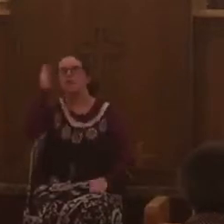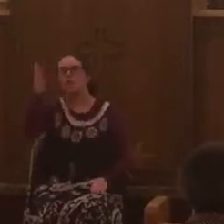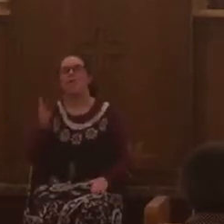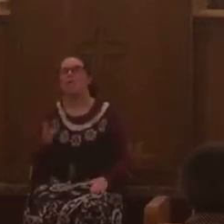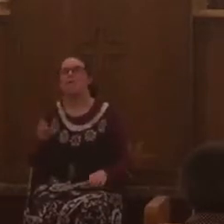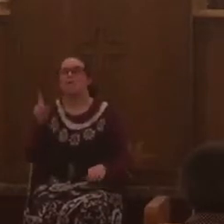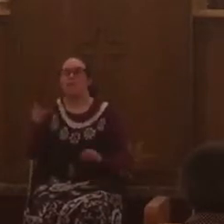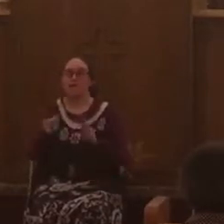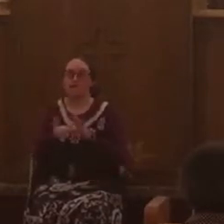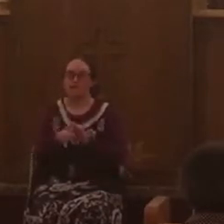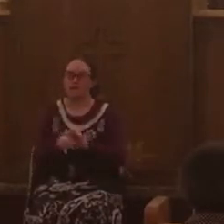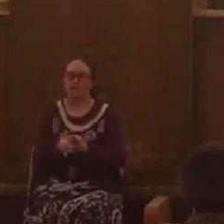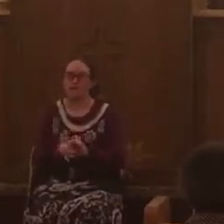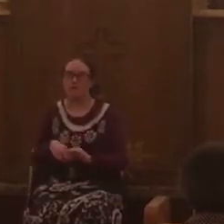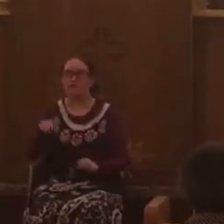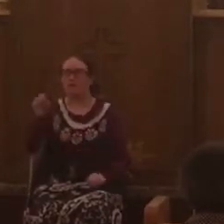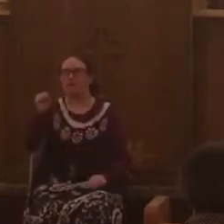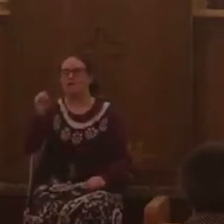Now,